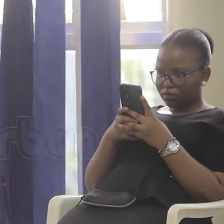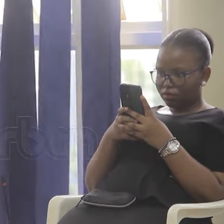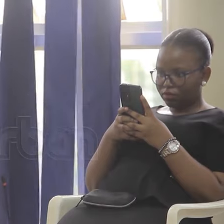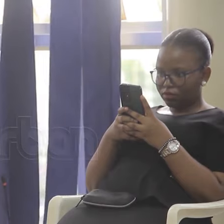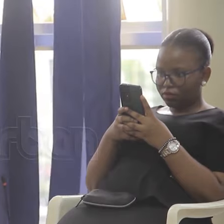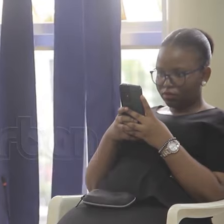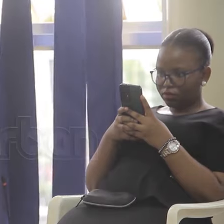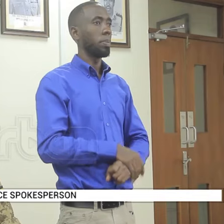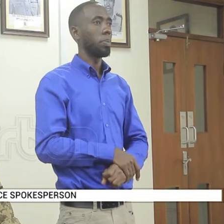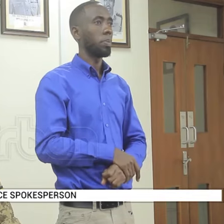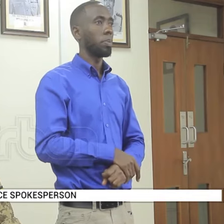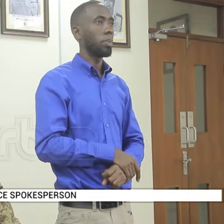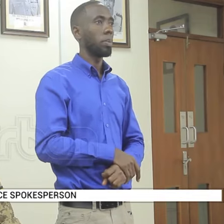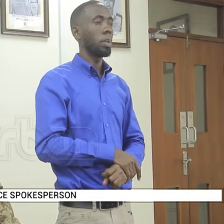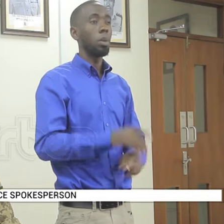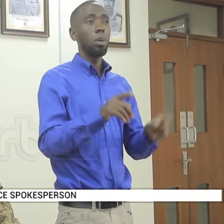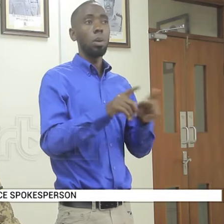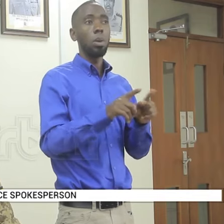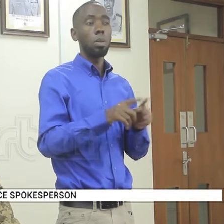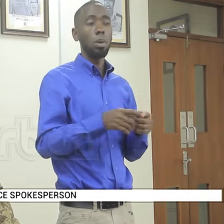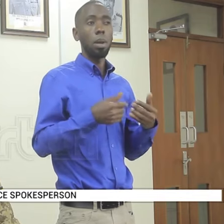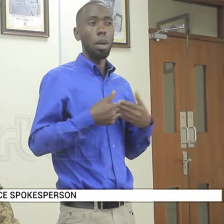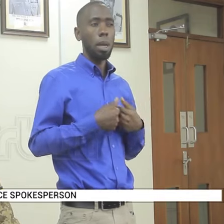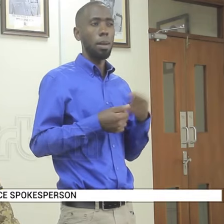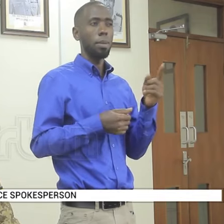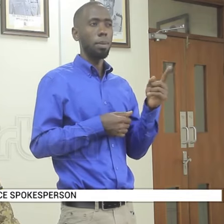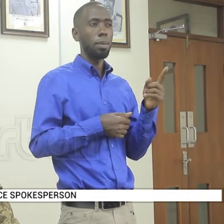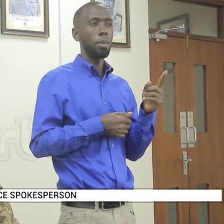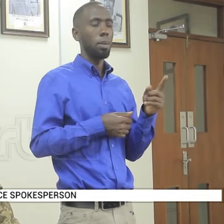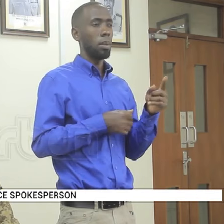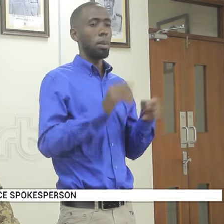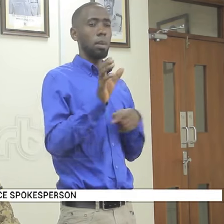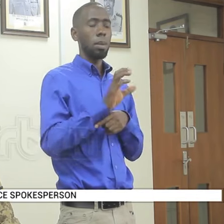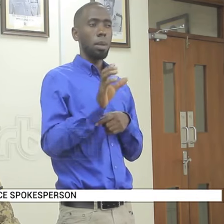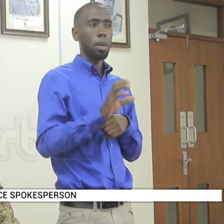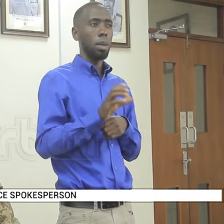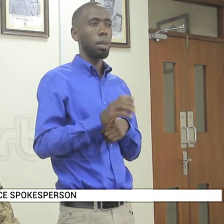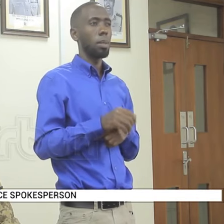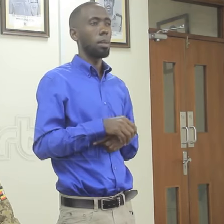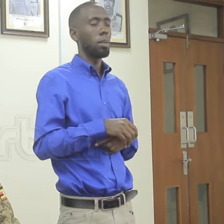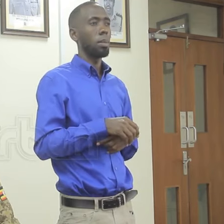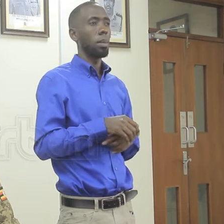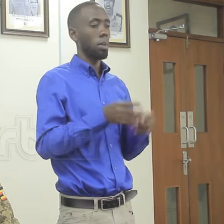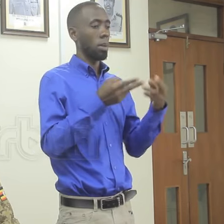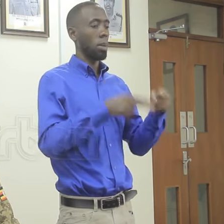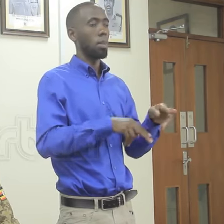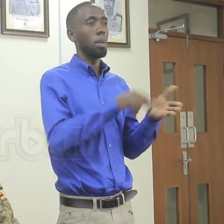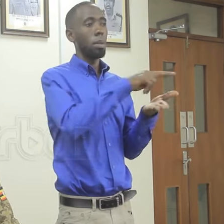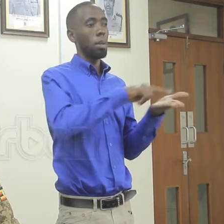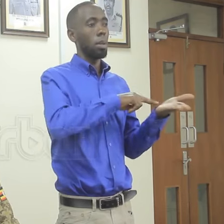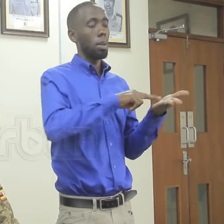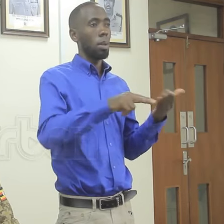in an unfinished house. Then there was a painful incident which happened in Iganga where a 5-year-old male